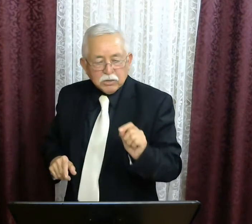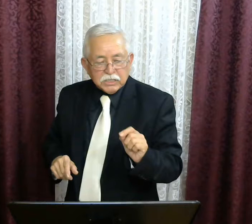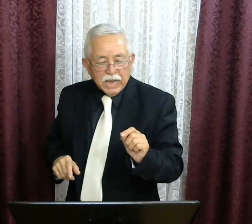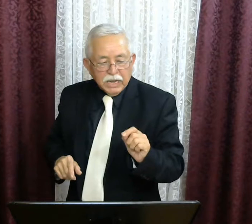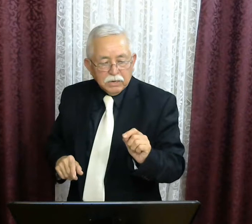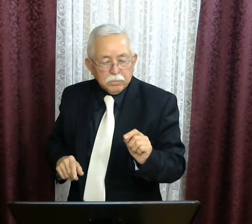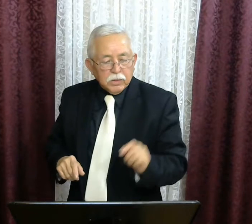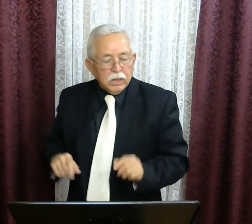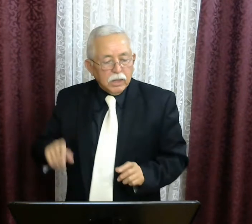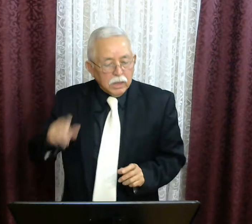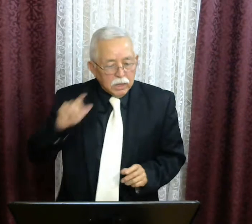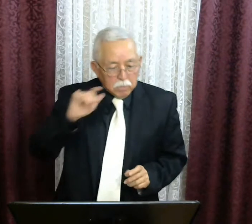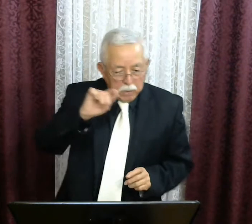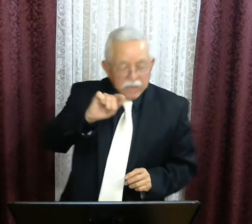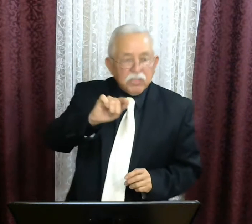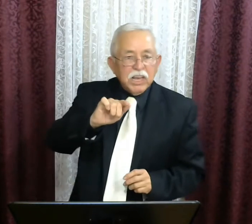said, by this,